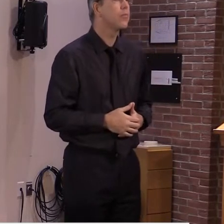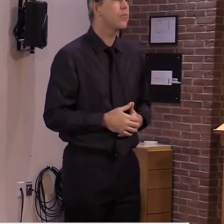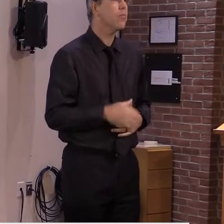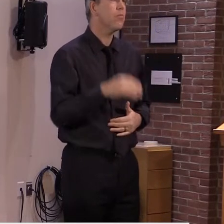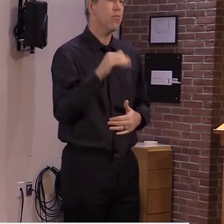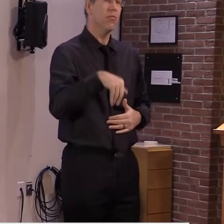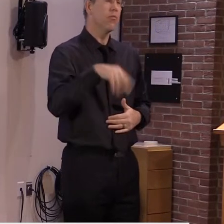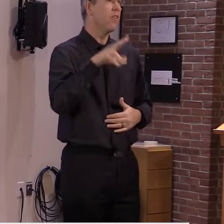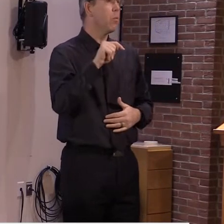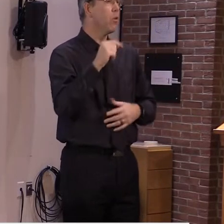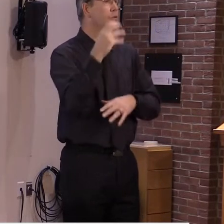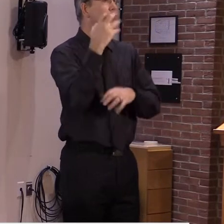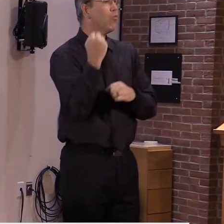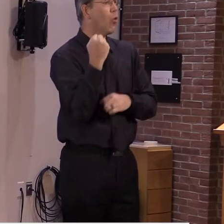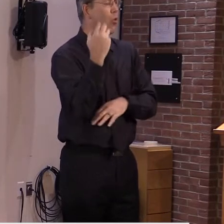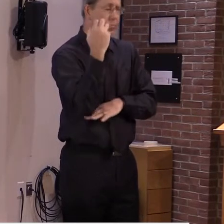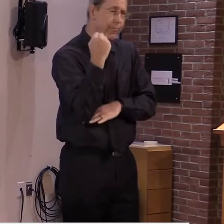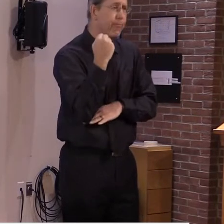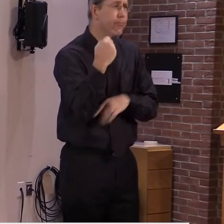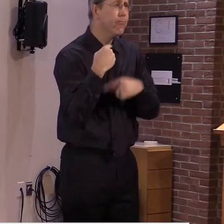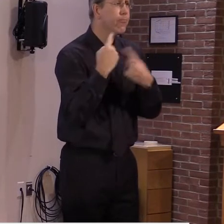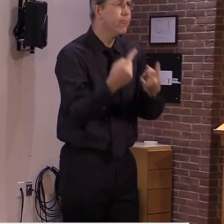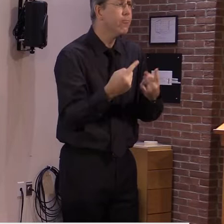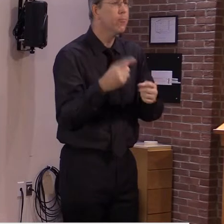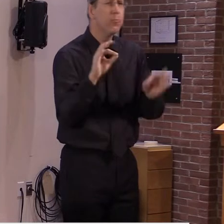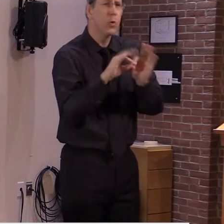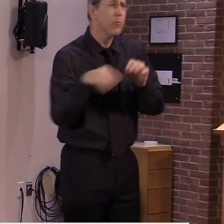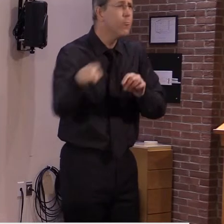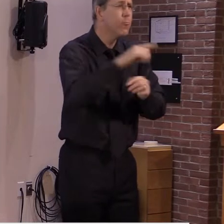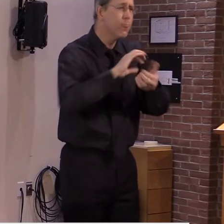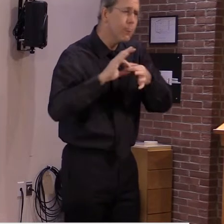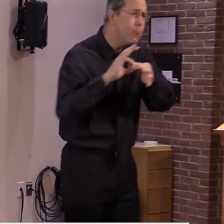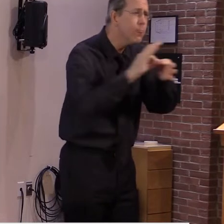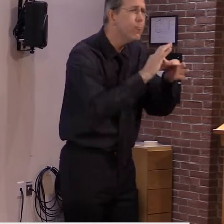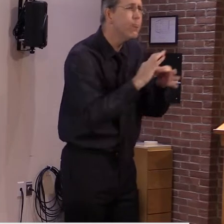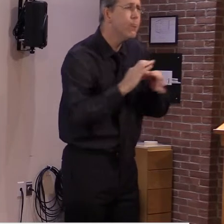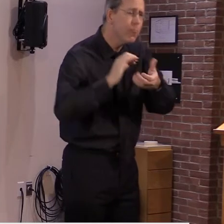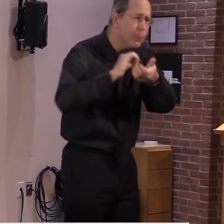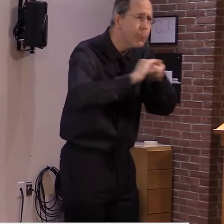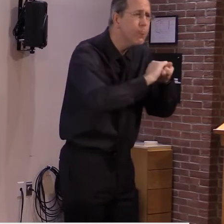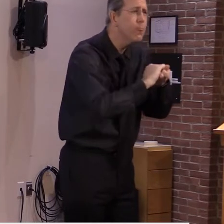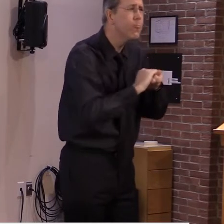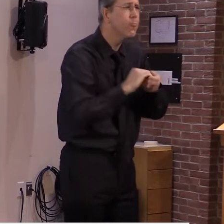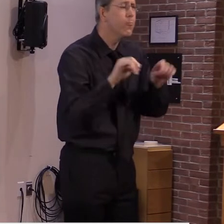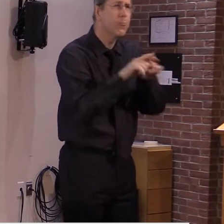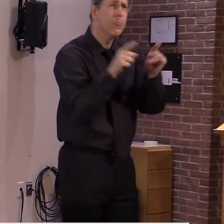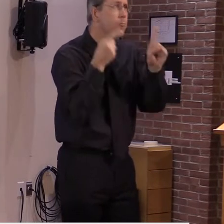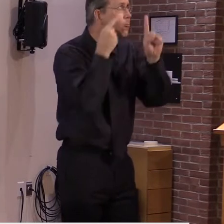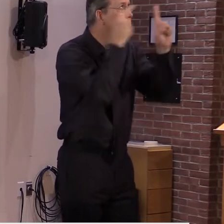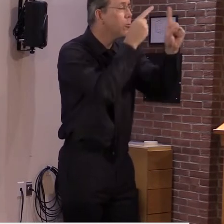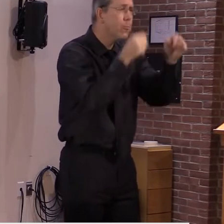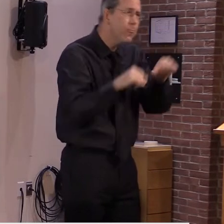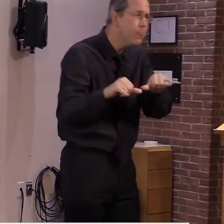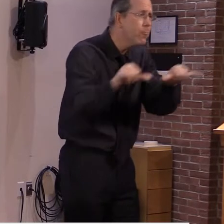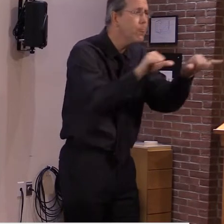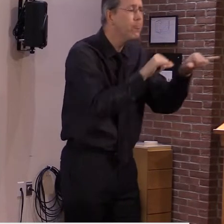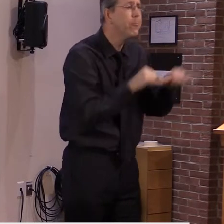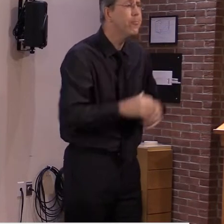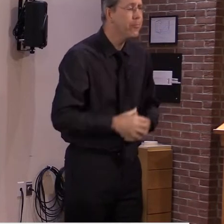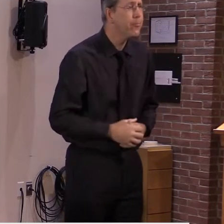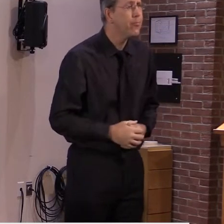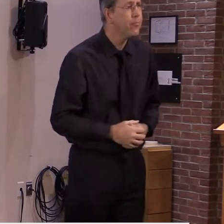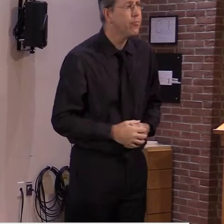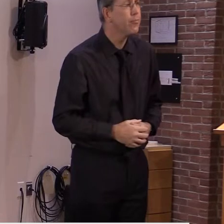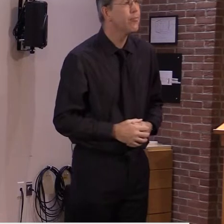united, and we'll get through this as long as we stick together. I want to wish all of those who celebrate